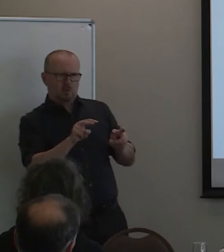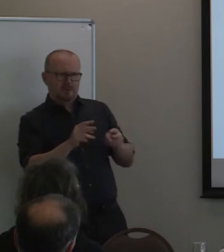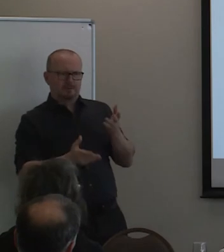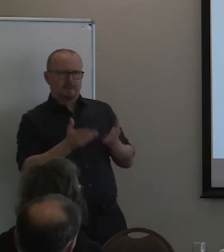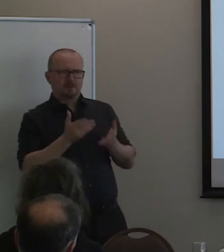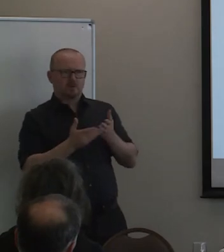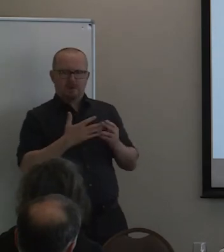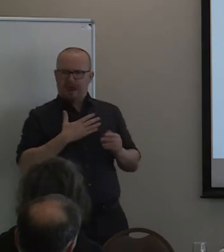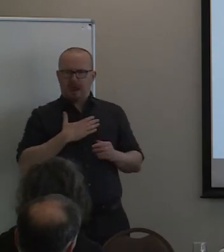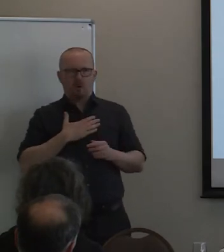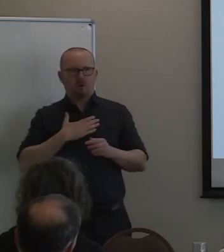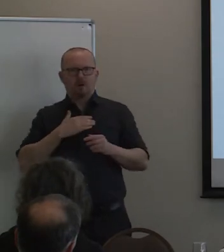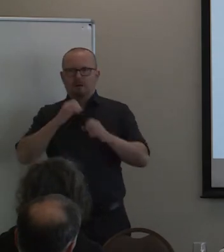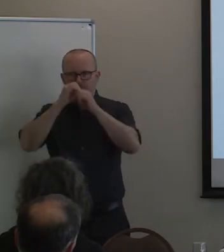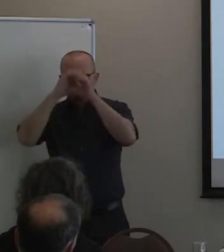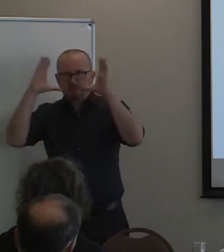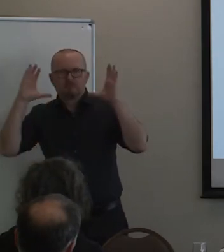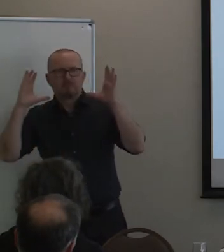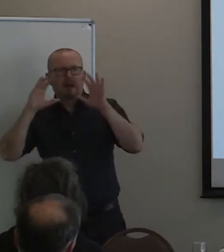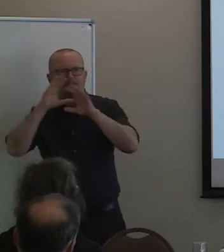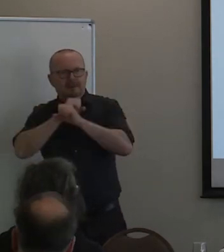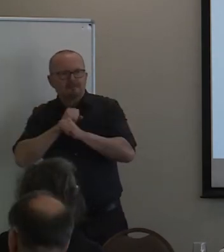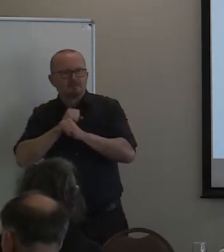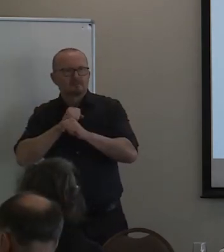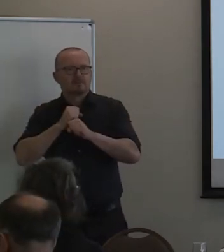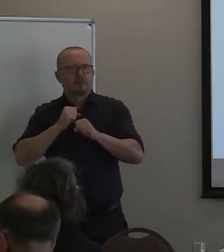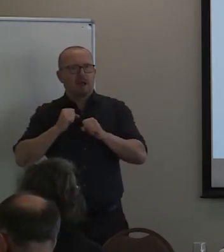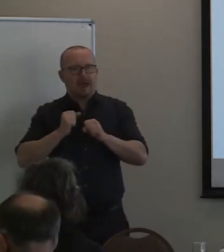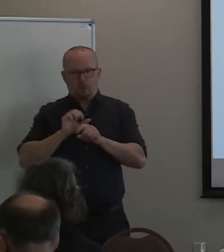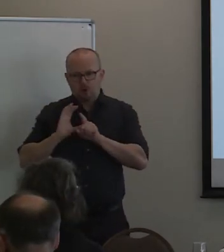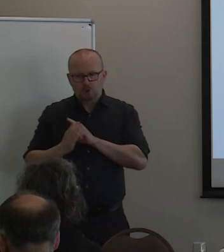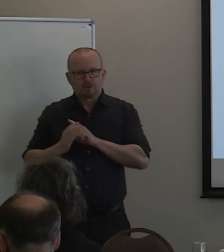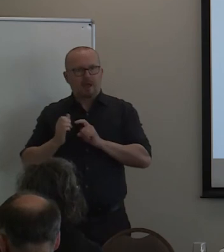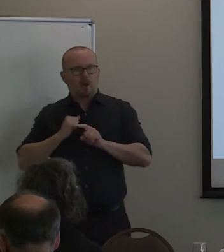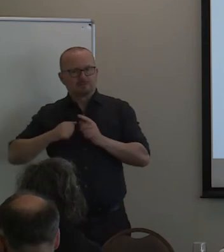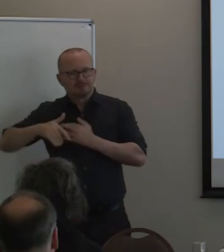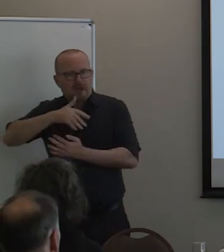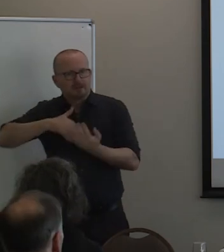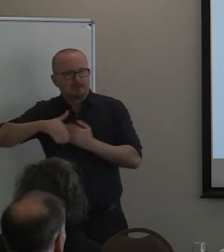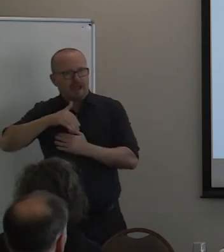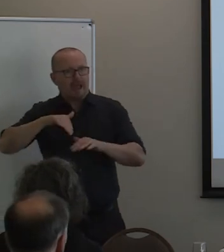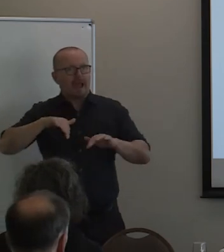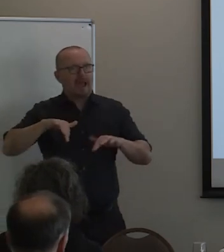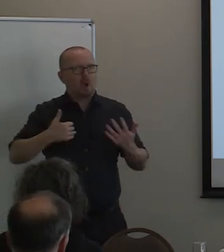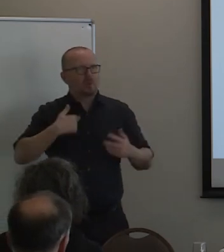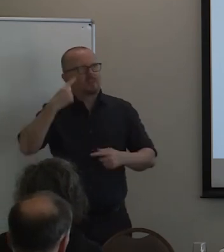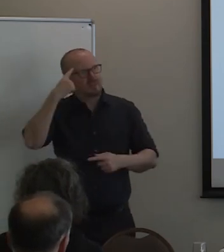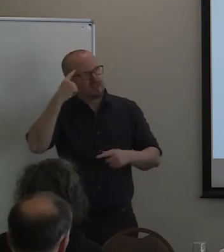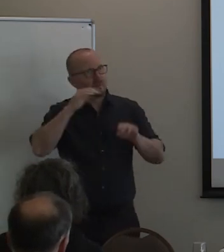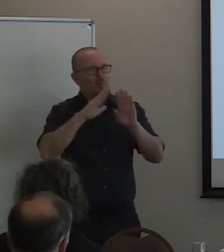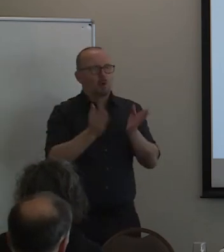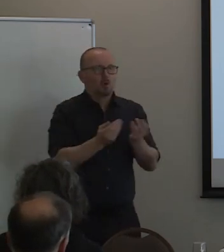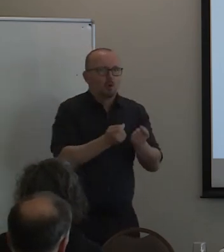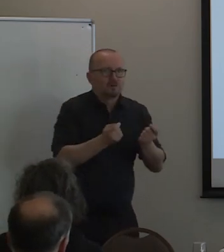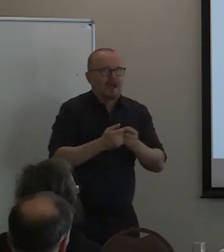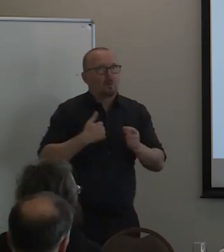our interpretations, the practices of the society or our culture, how we think the world works, how we think the universe works. And